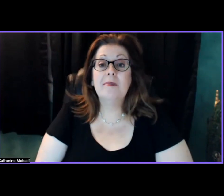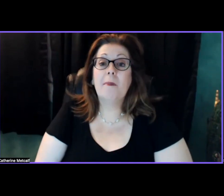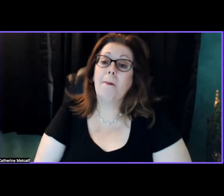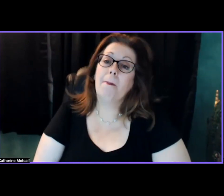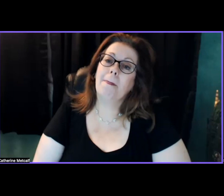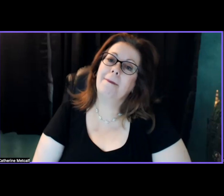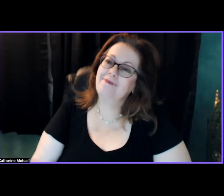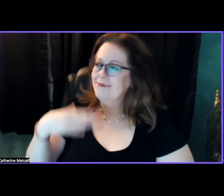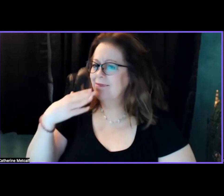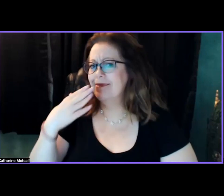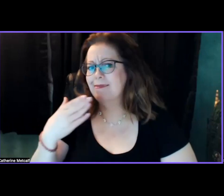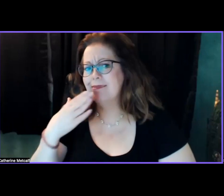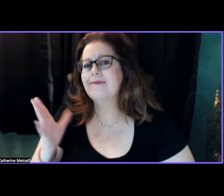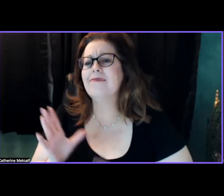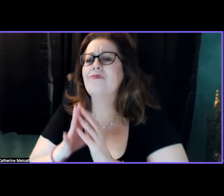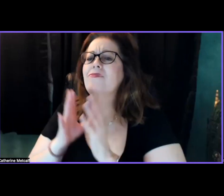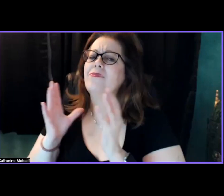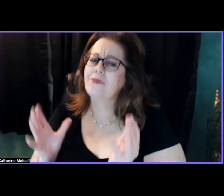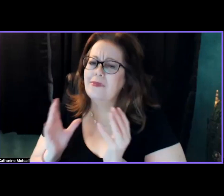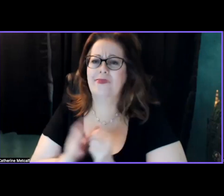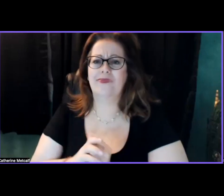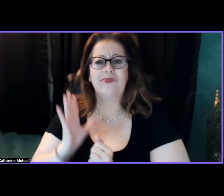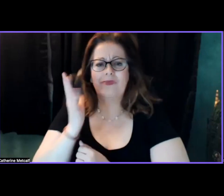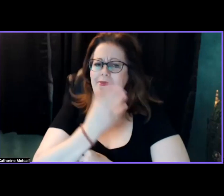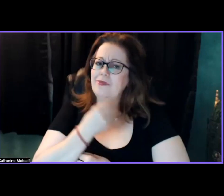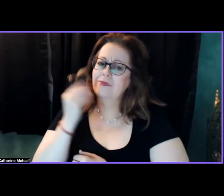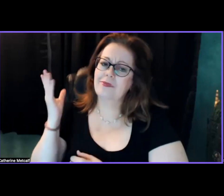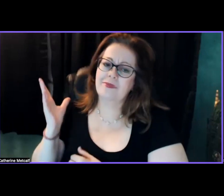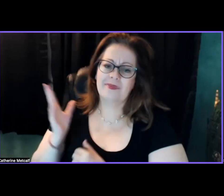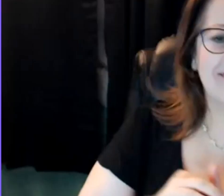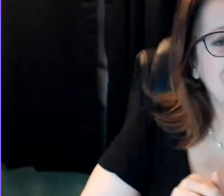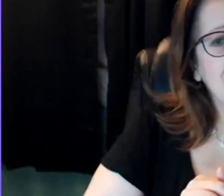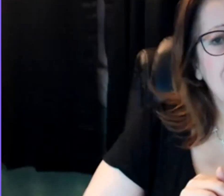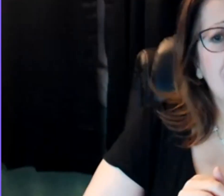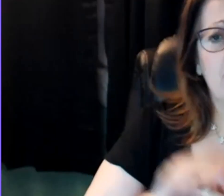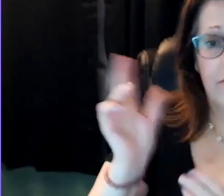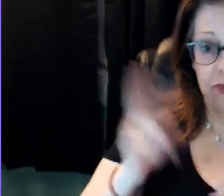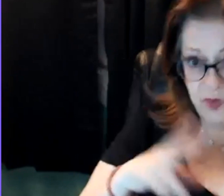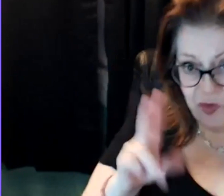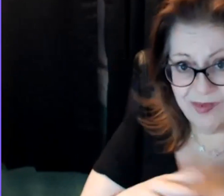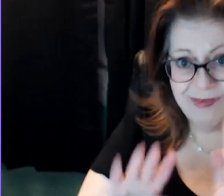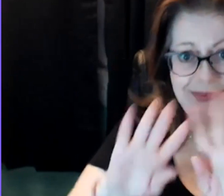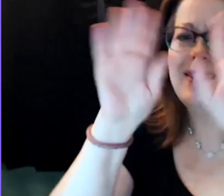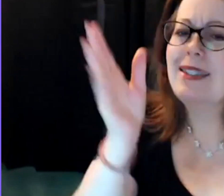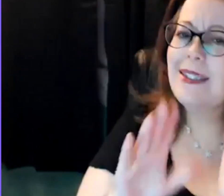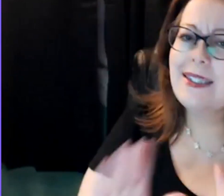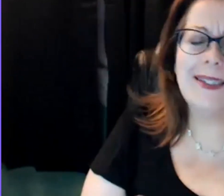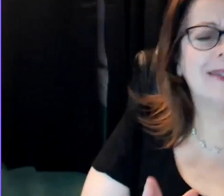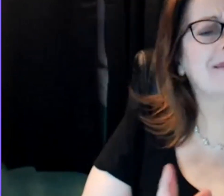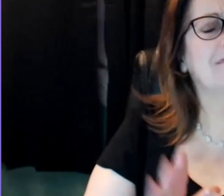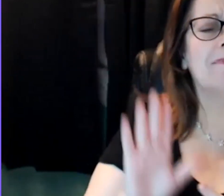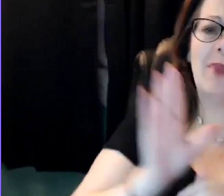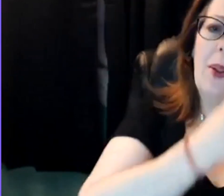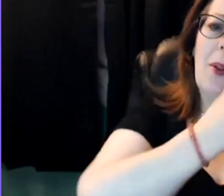Thank you so much for that. That was a gorgeous reading, and just the shape and form of this poem and the way